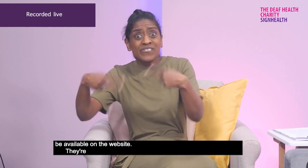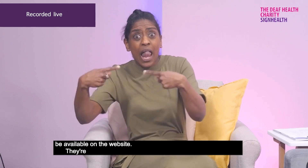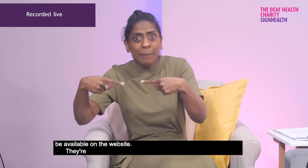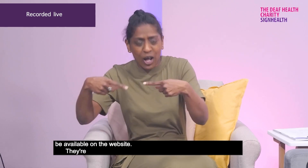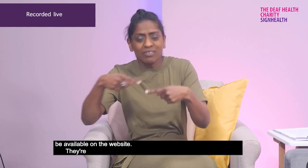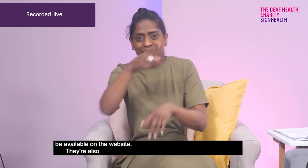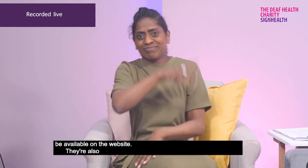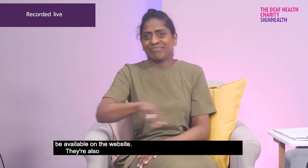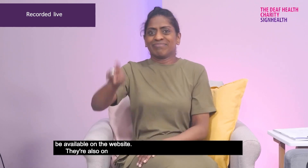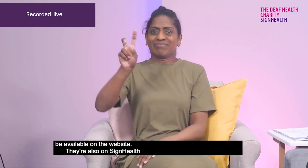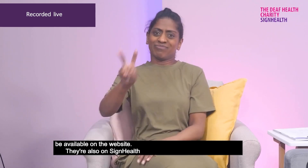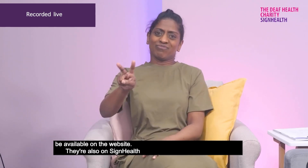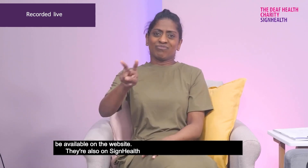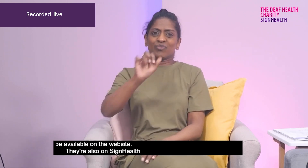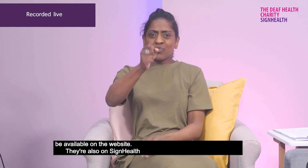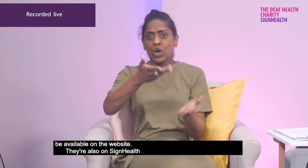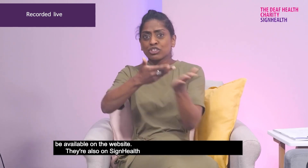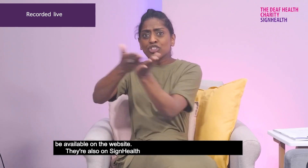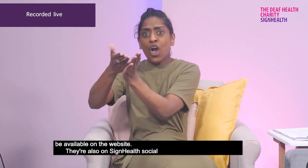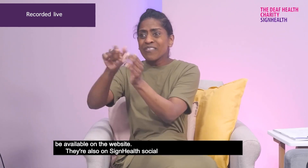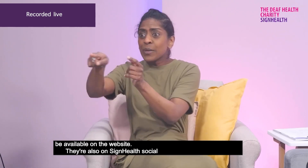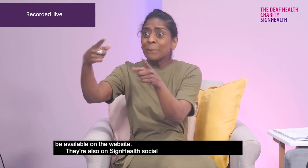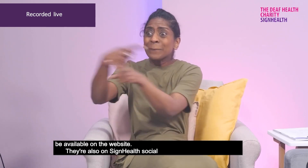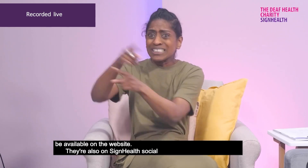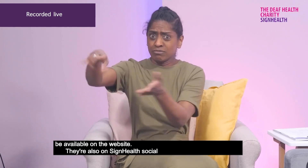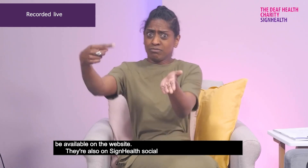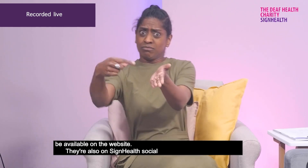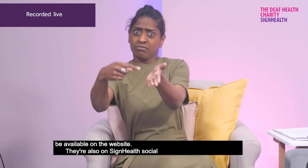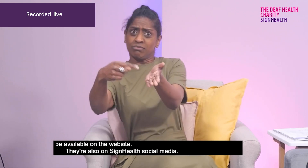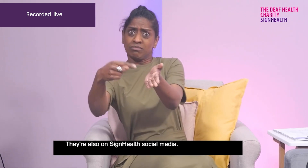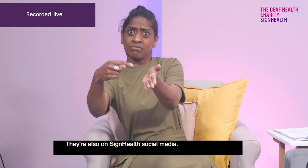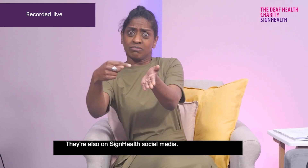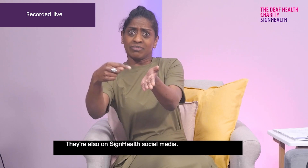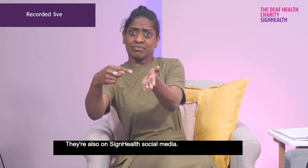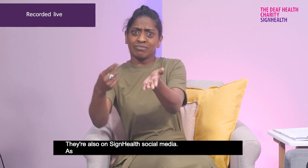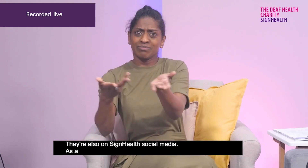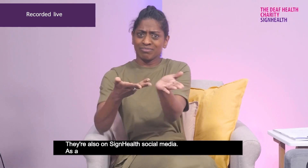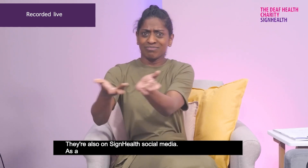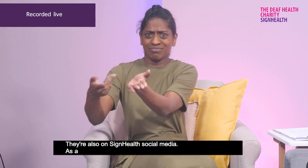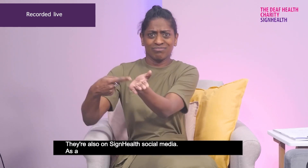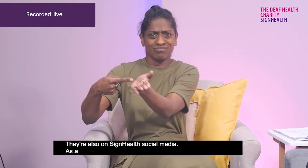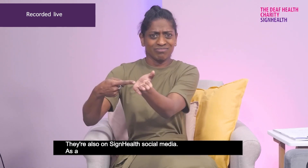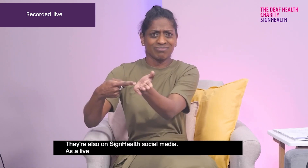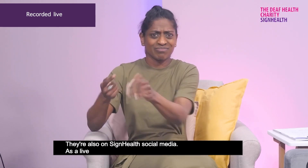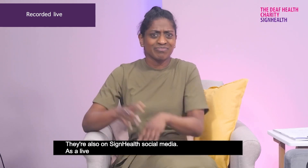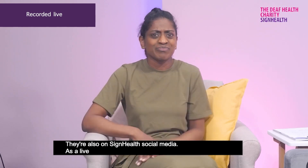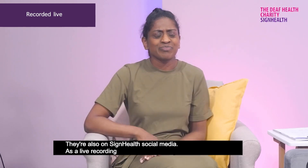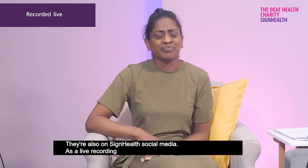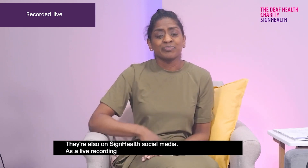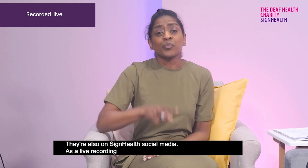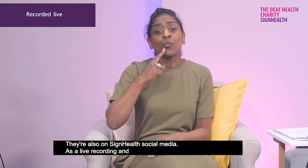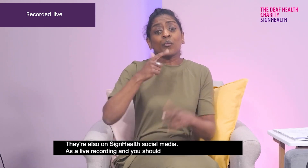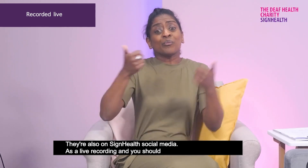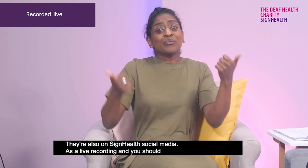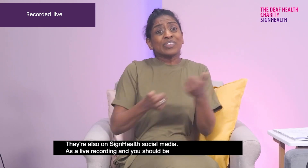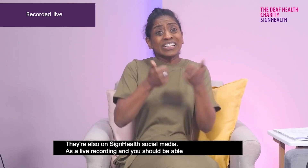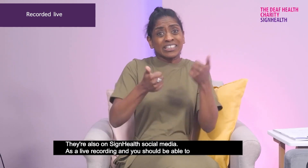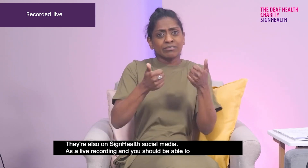as a live recording, and you should be able to access that direct on the website as well. So you can show other people if you feel